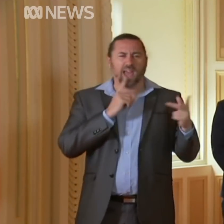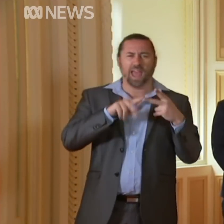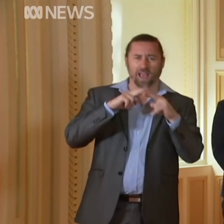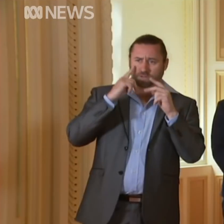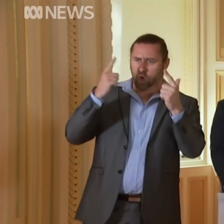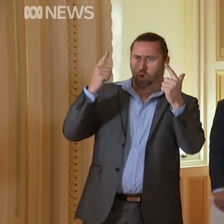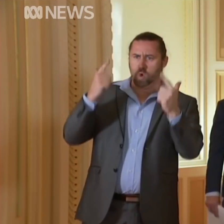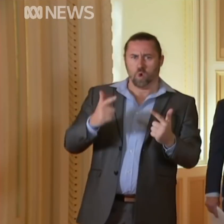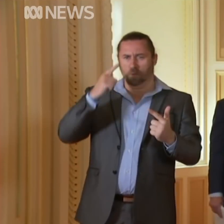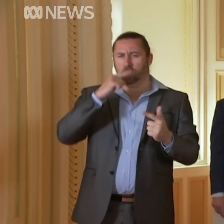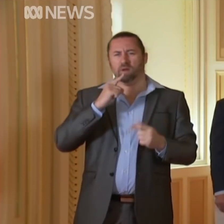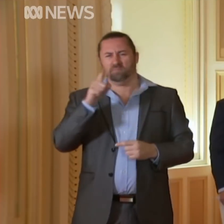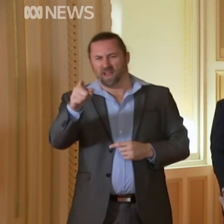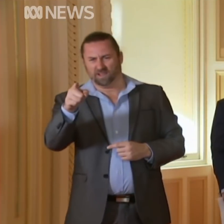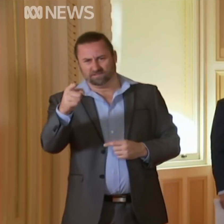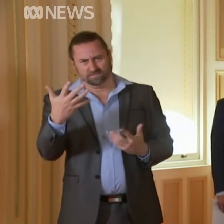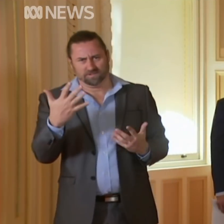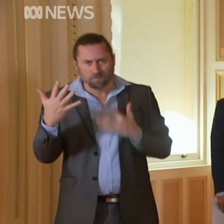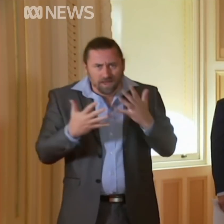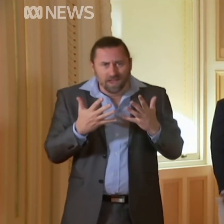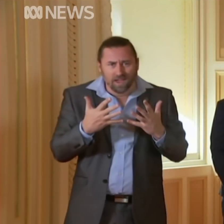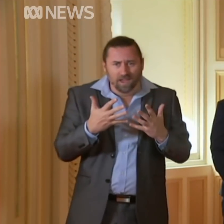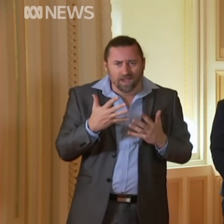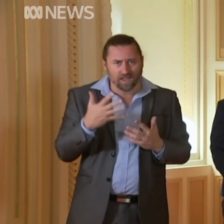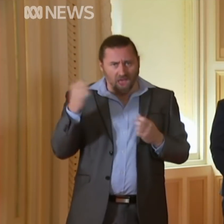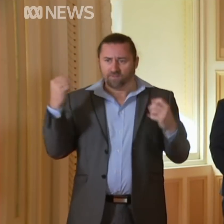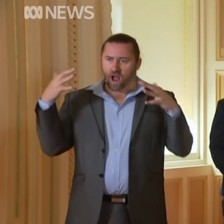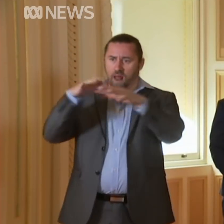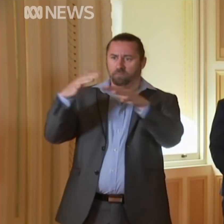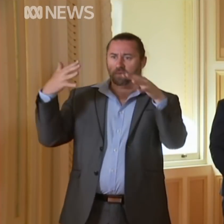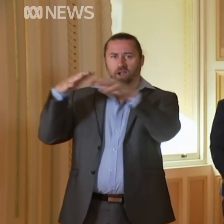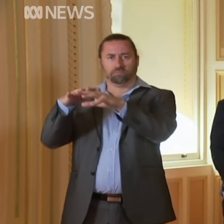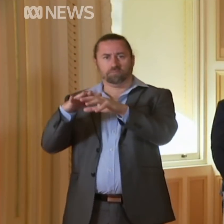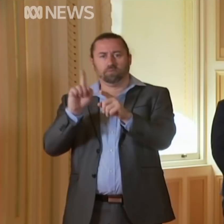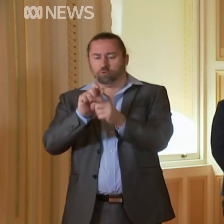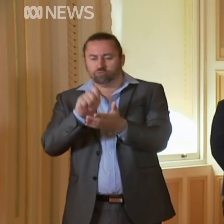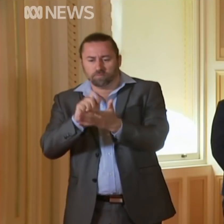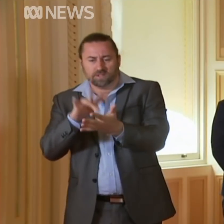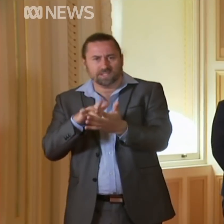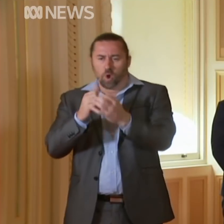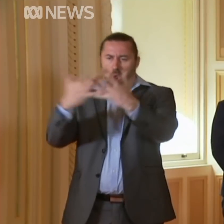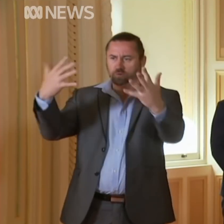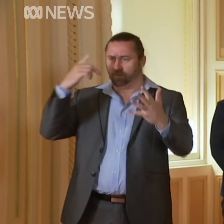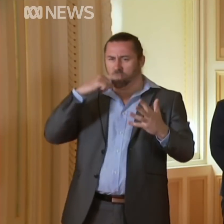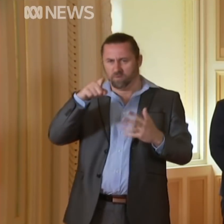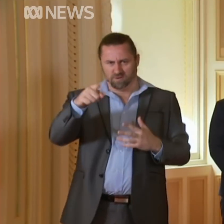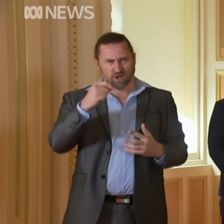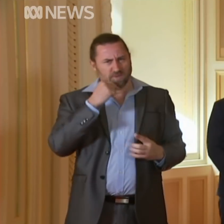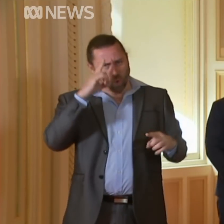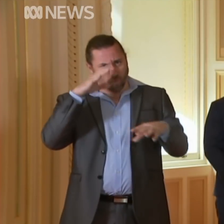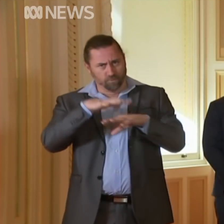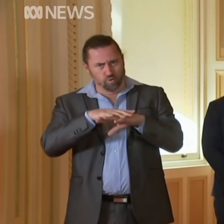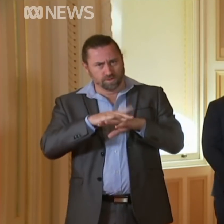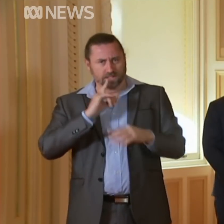of crowds, like they just need to keep their social distancing. There are these large crowds forming in places like shopping centres, so it's confusing